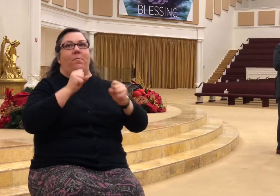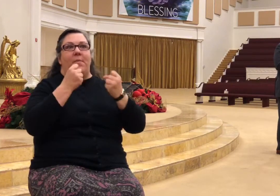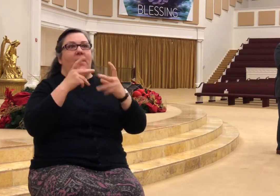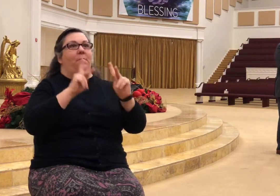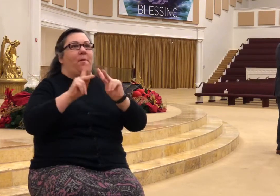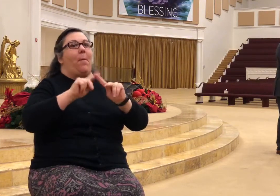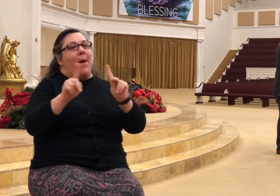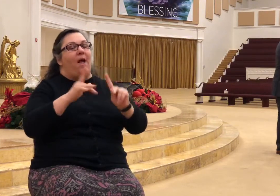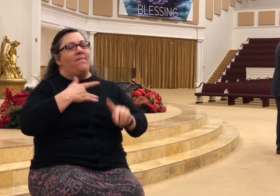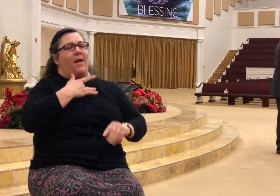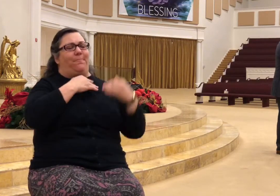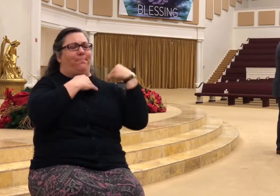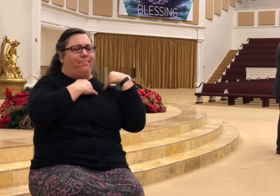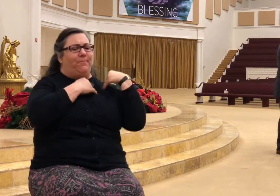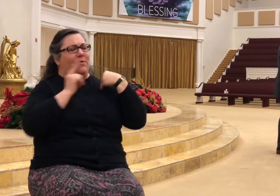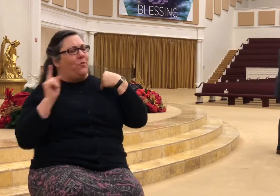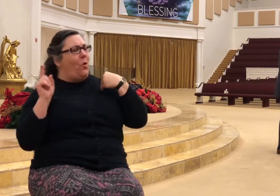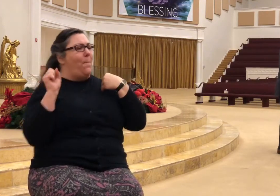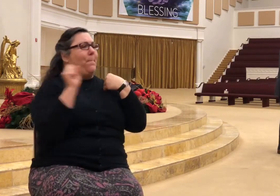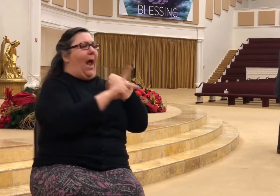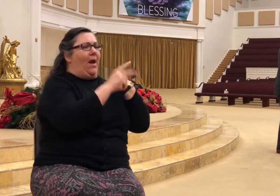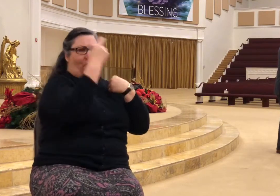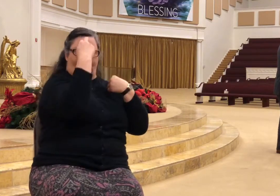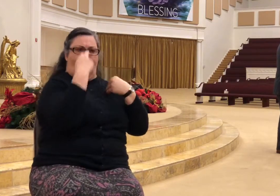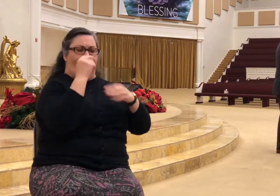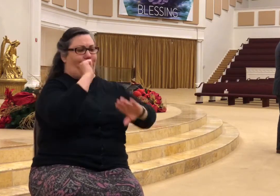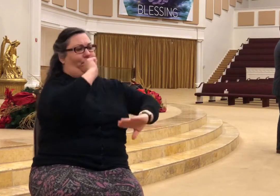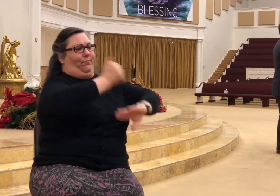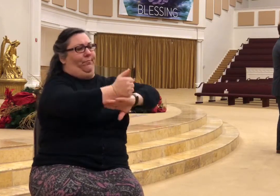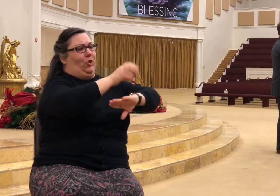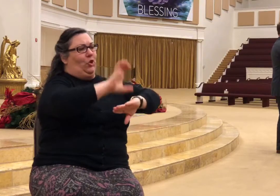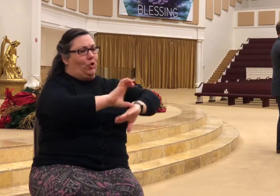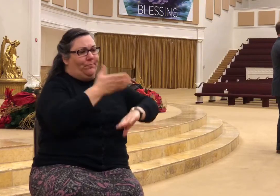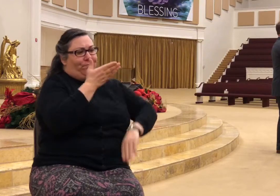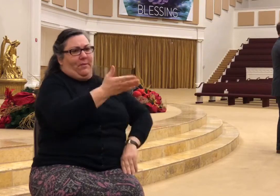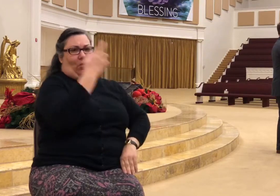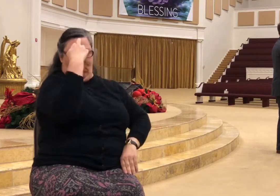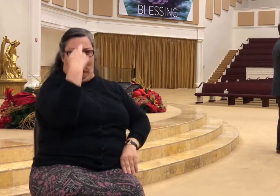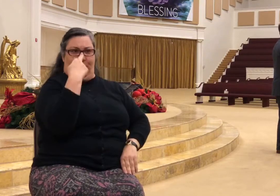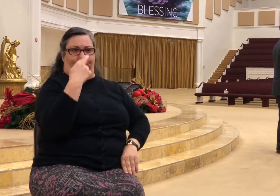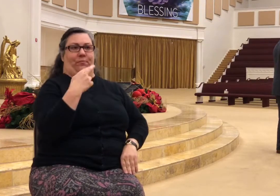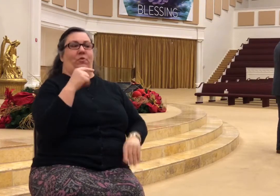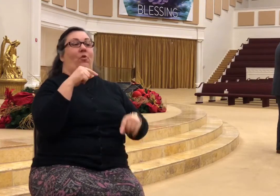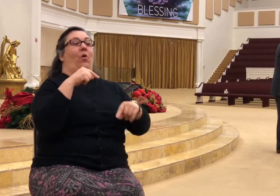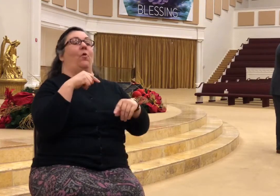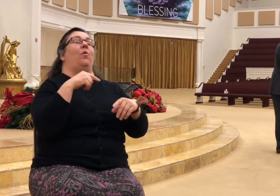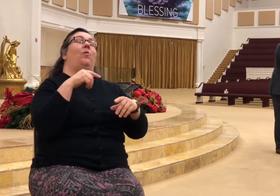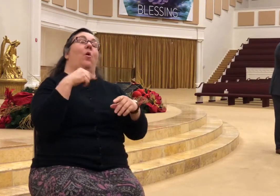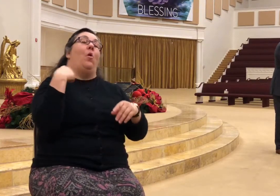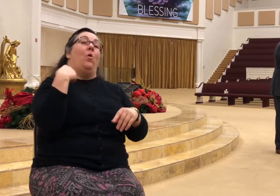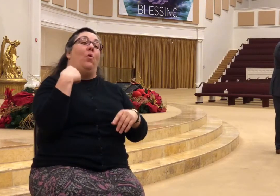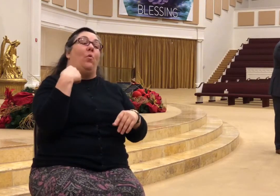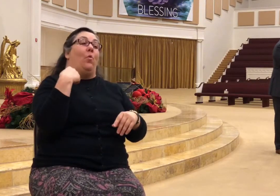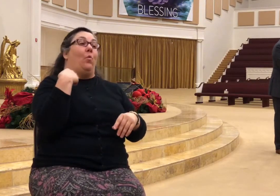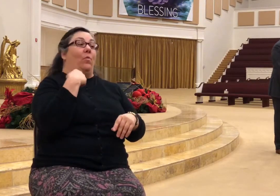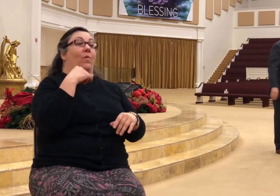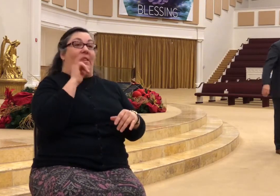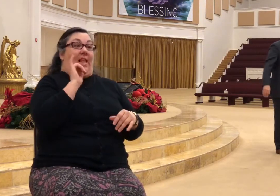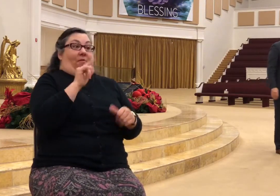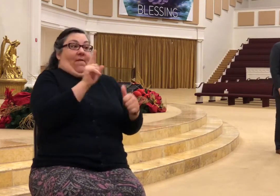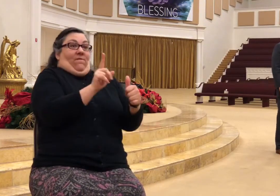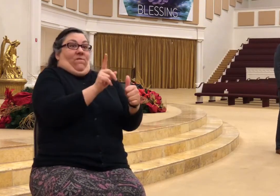plant an apostolic church in the city of Rome. And so the process was, we were the first church where that was